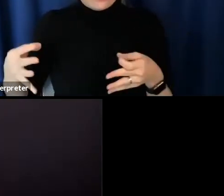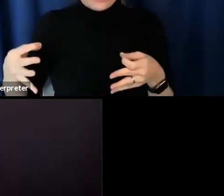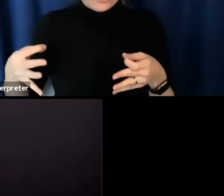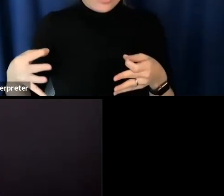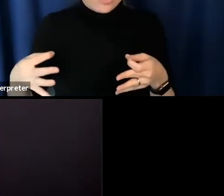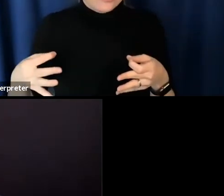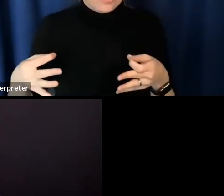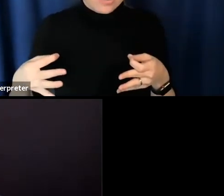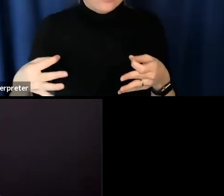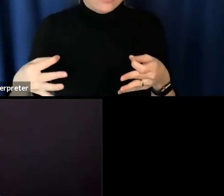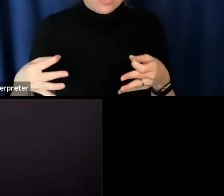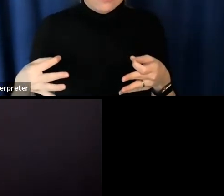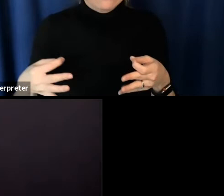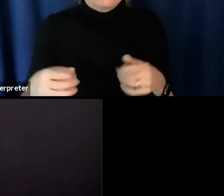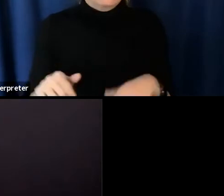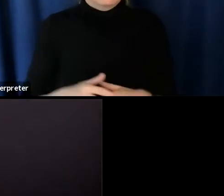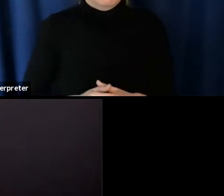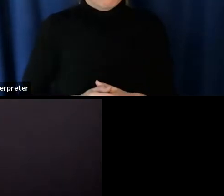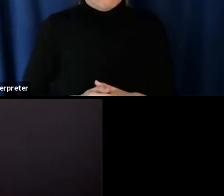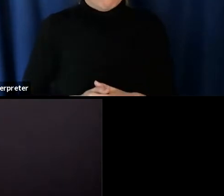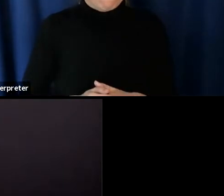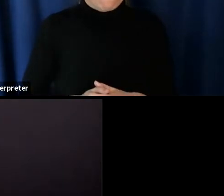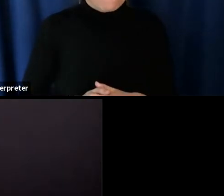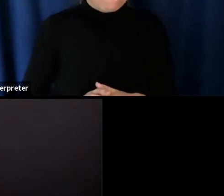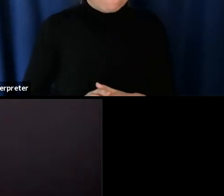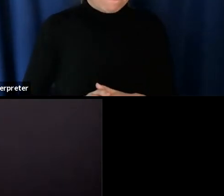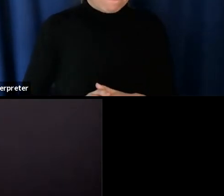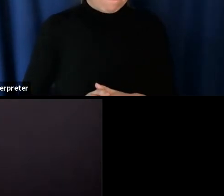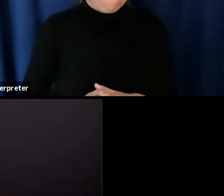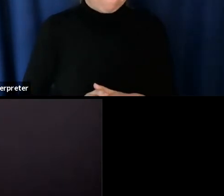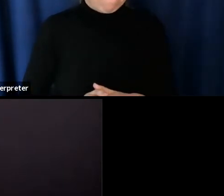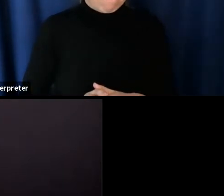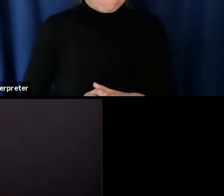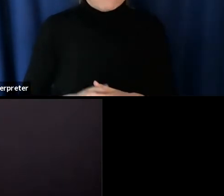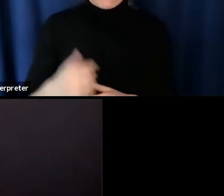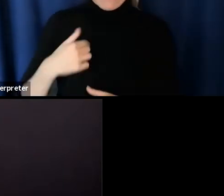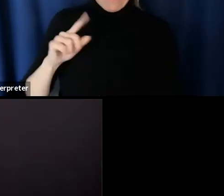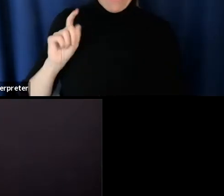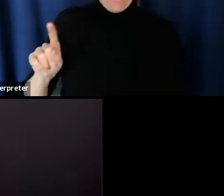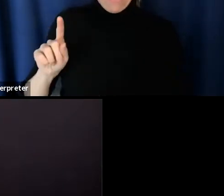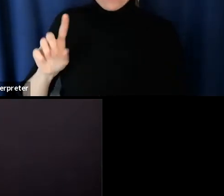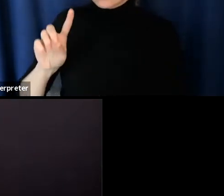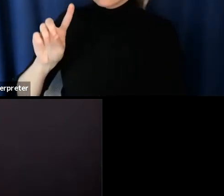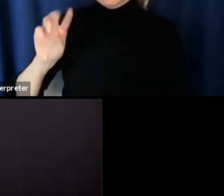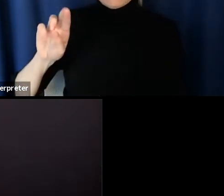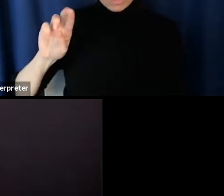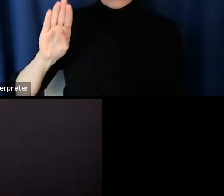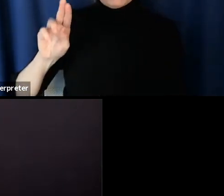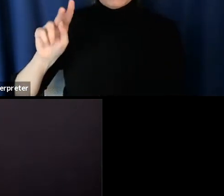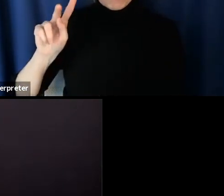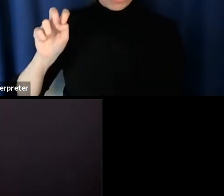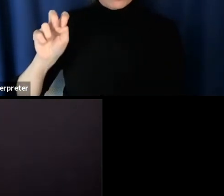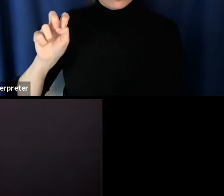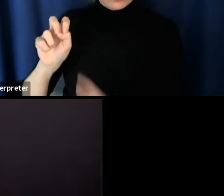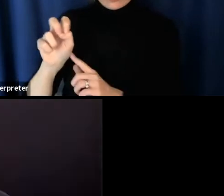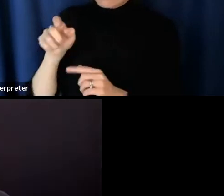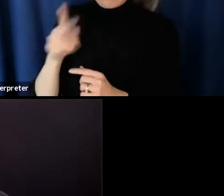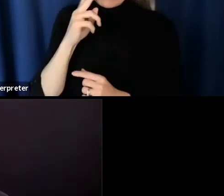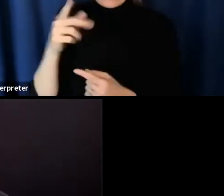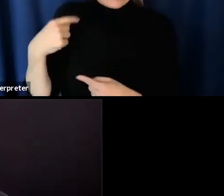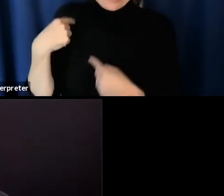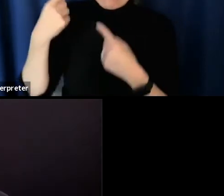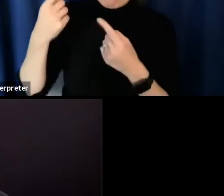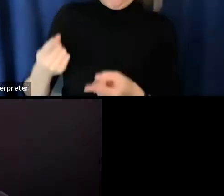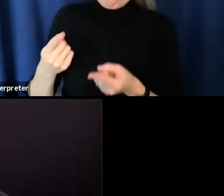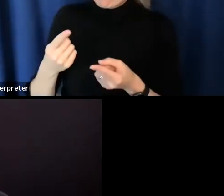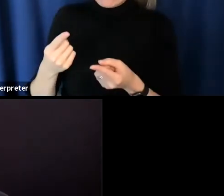Interestingly enough, these were questions that I asked Dr. Burks about, and we've been seeing this happening for a while. Maybe Chris can be a little more eloquent about